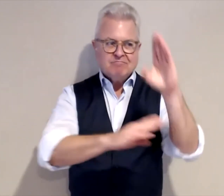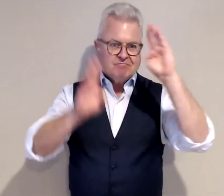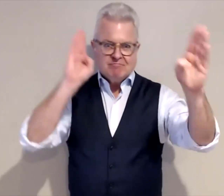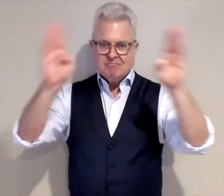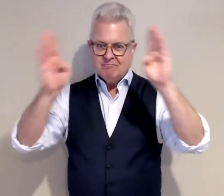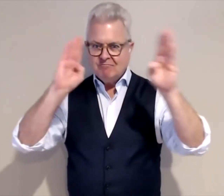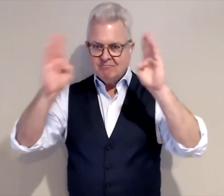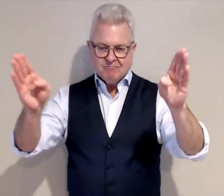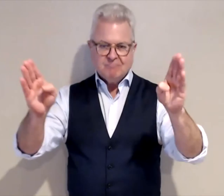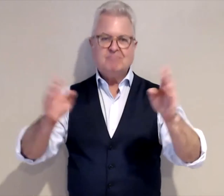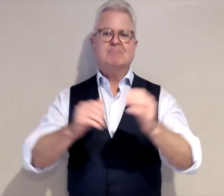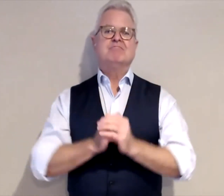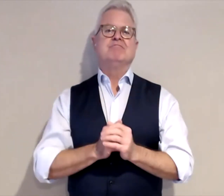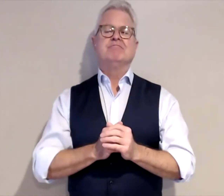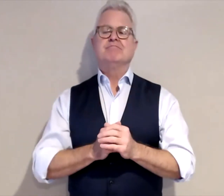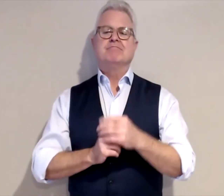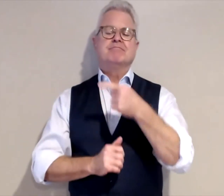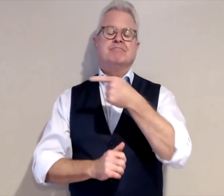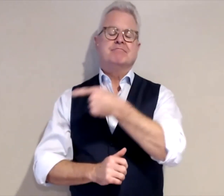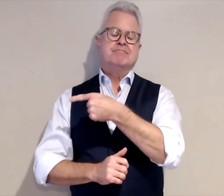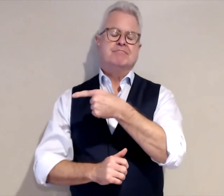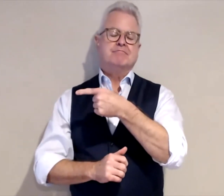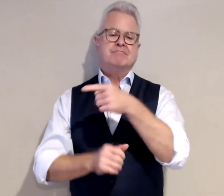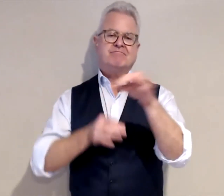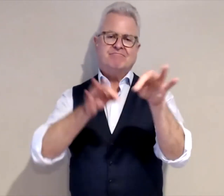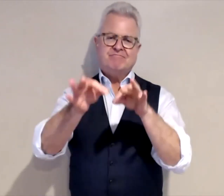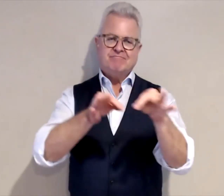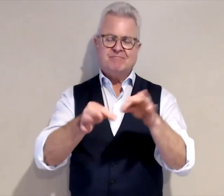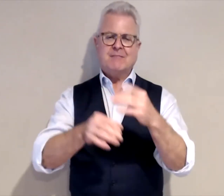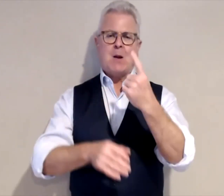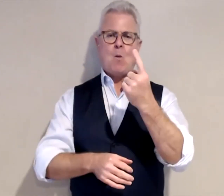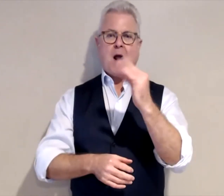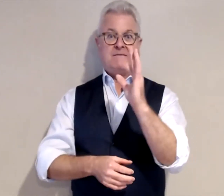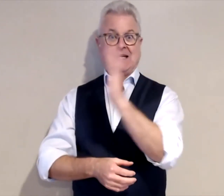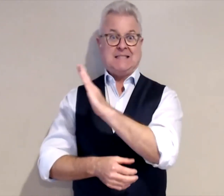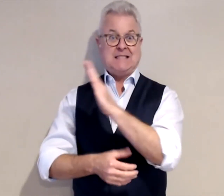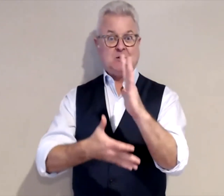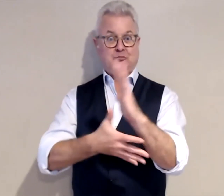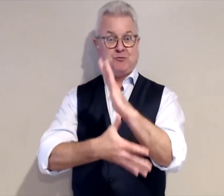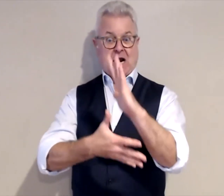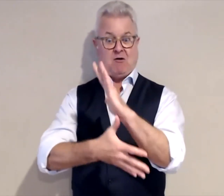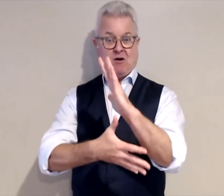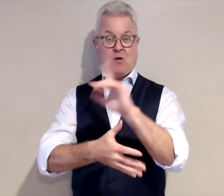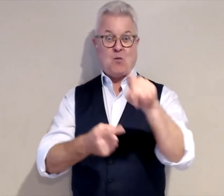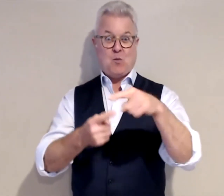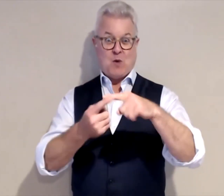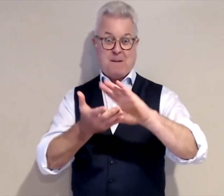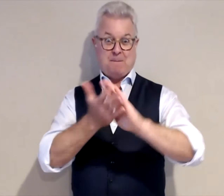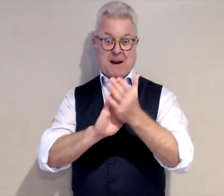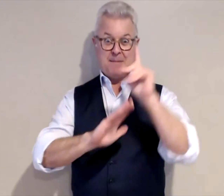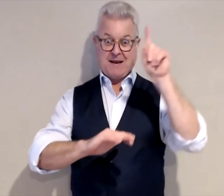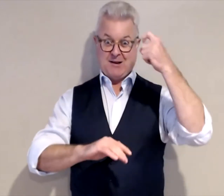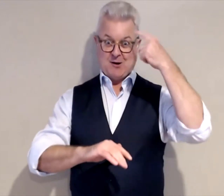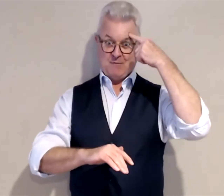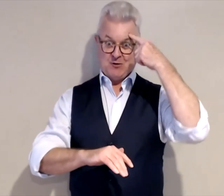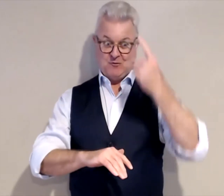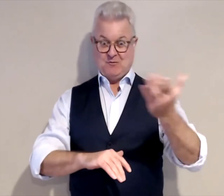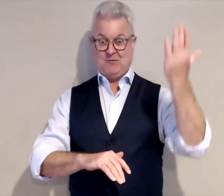press conference saying good afternoon to everyone. He explained that one of his priorities when